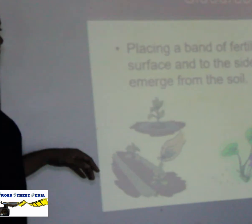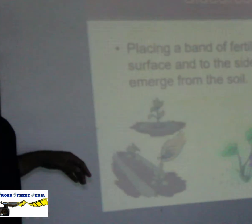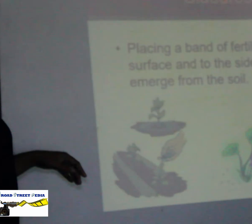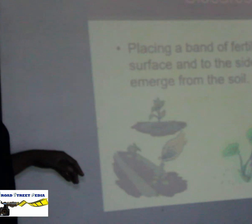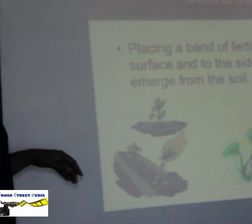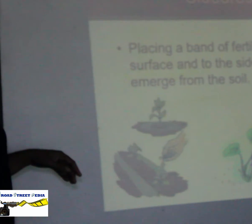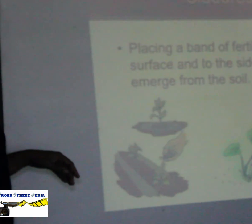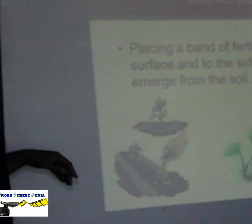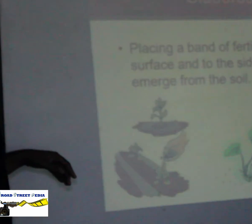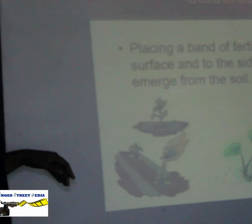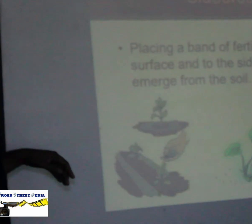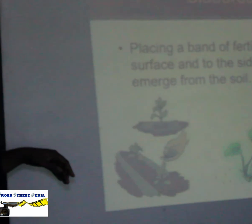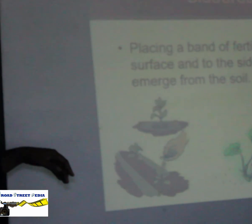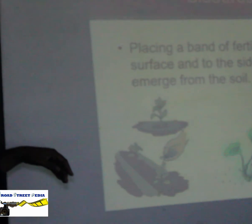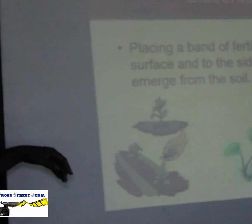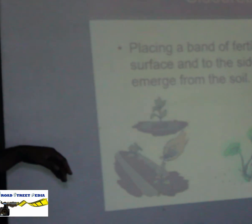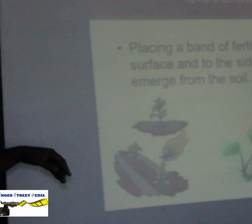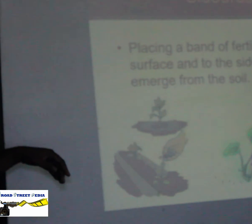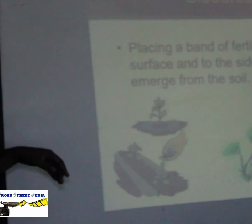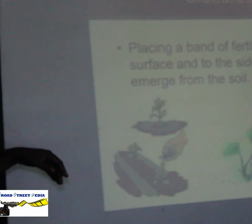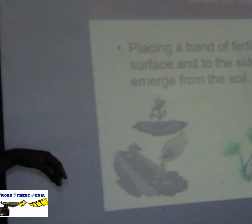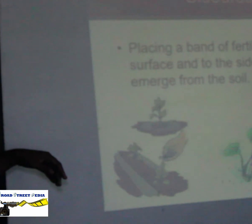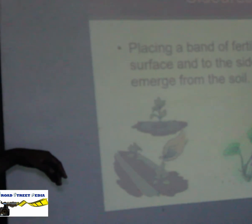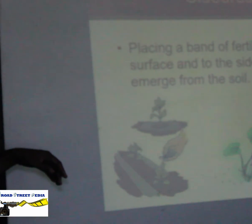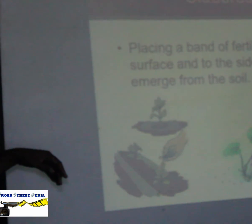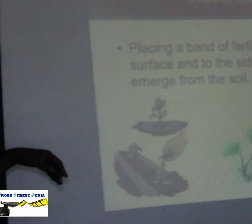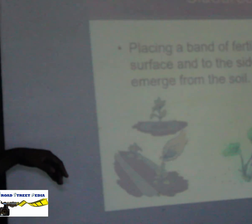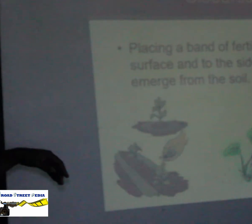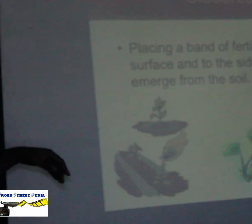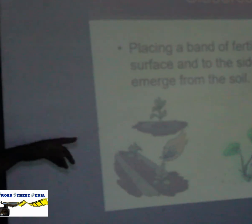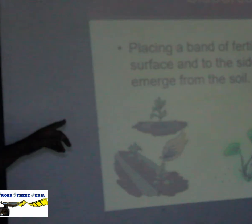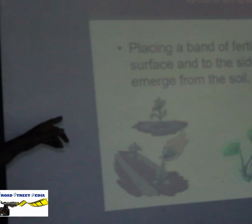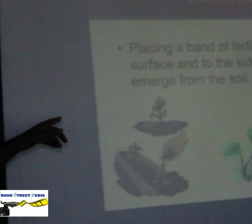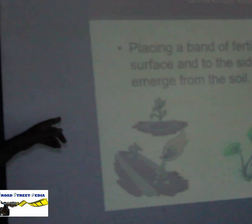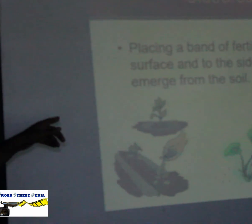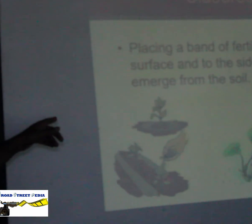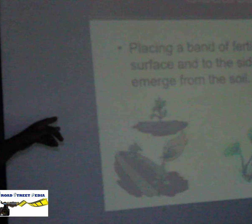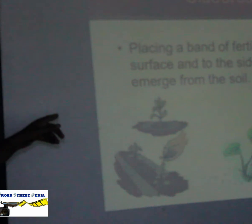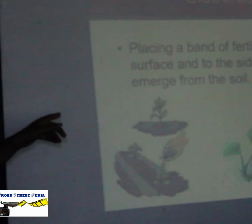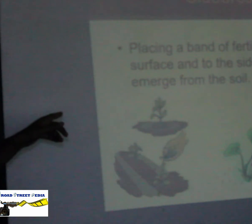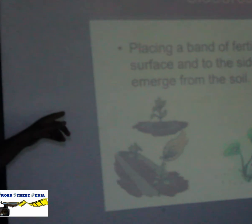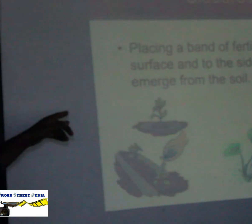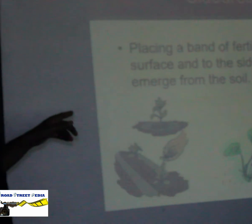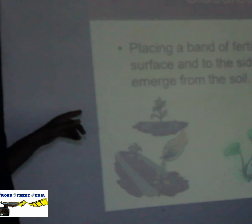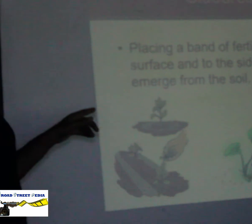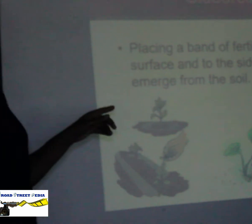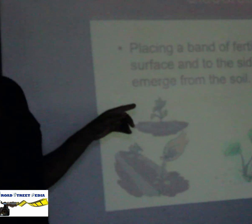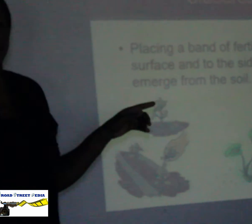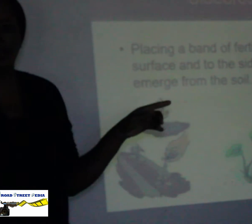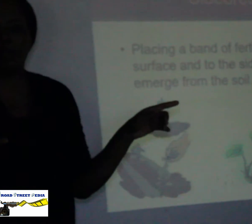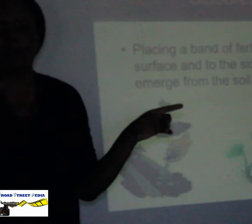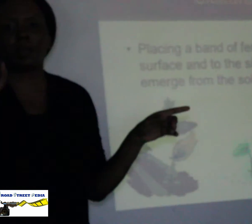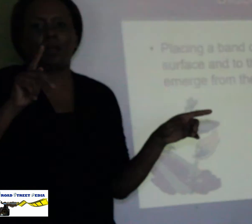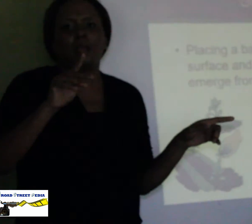burn. So the stage of growth that your plant is will determine how much fertilizer you place in the